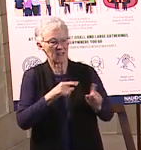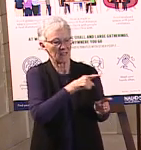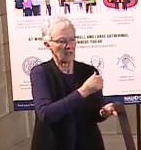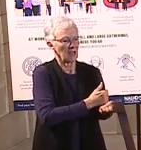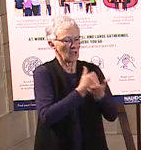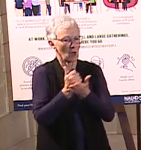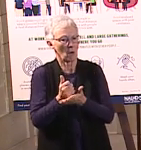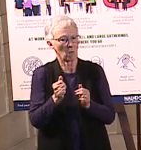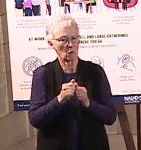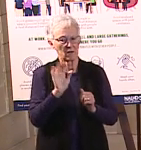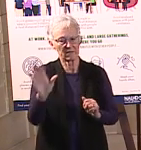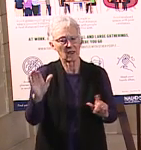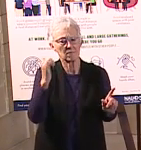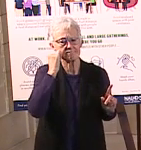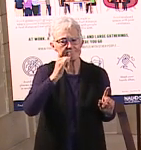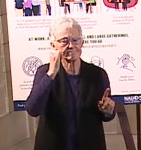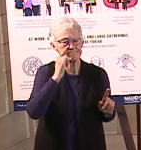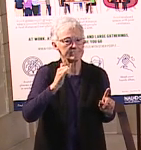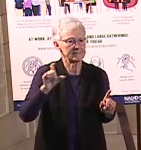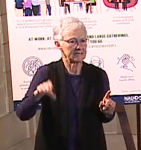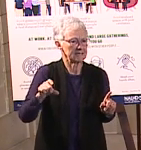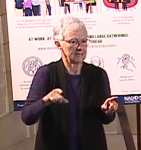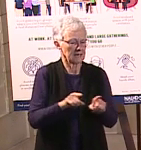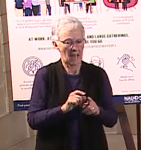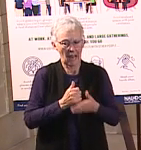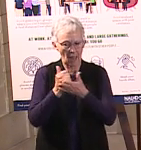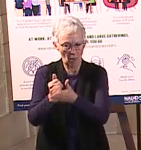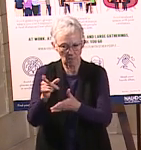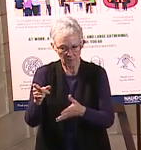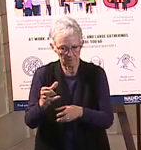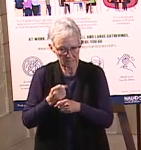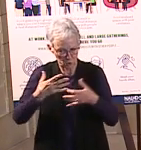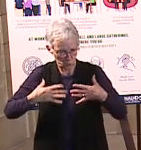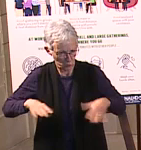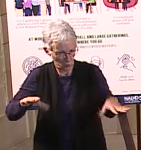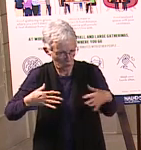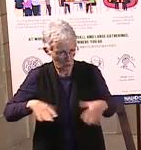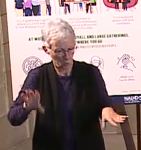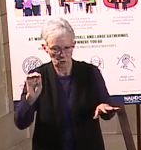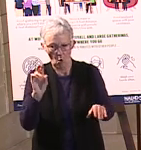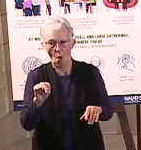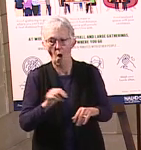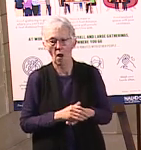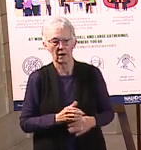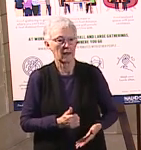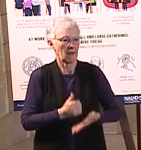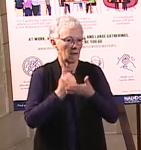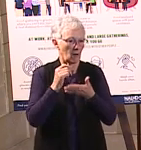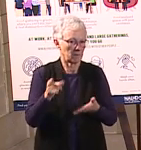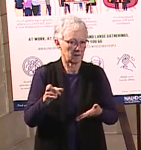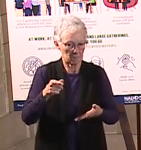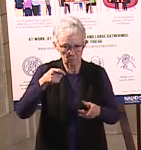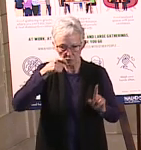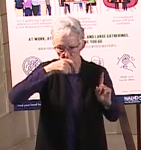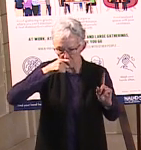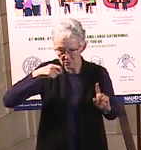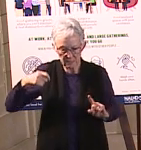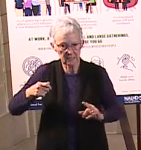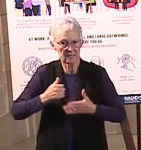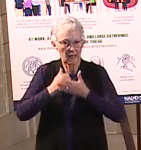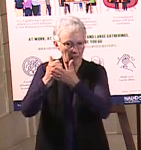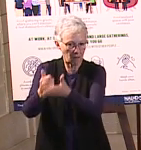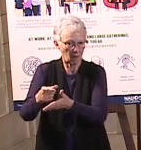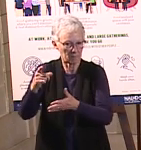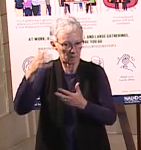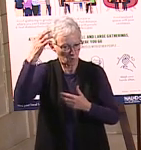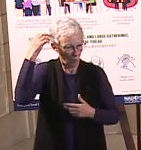come in and help the resident get dressed. They may help them with their hair or brush their teeth, and just